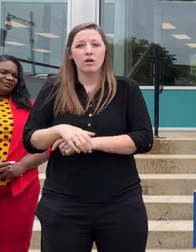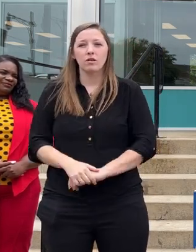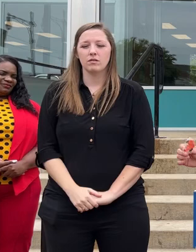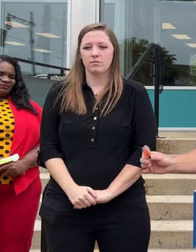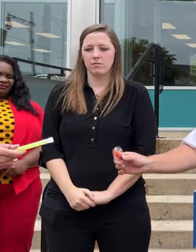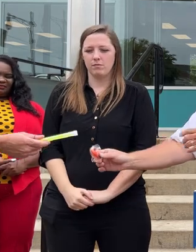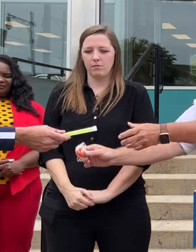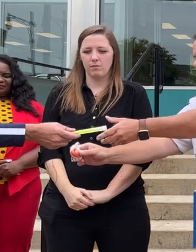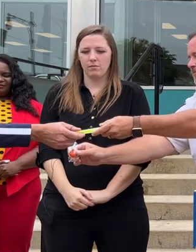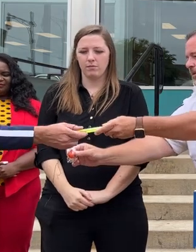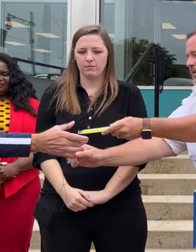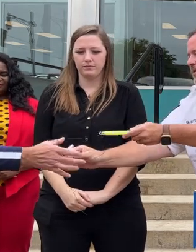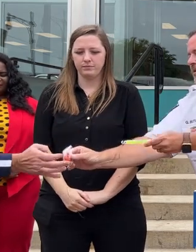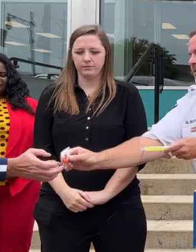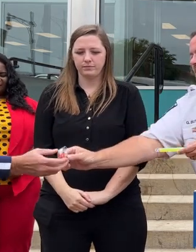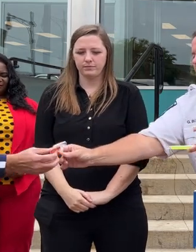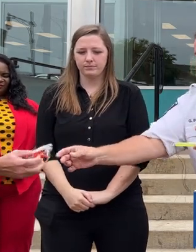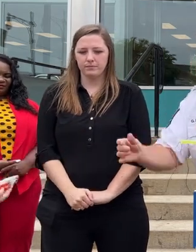people.